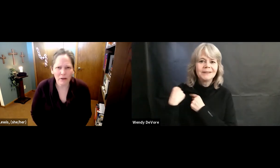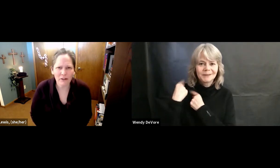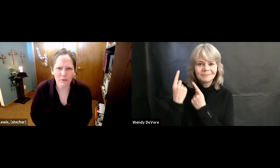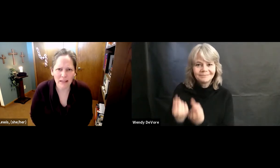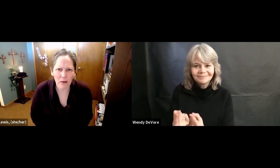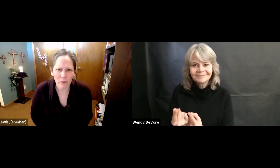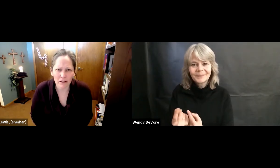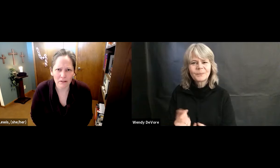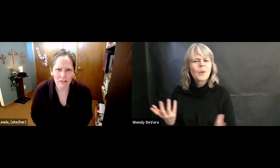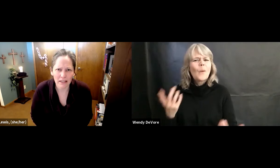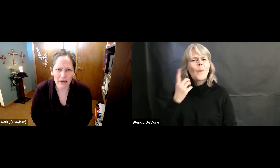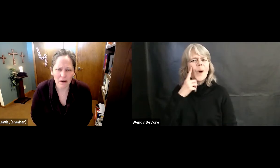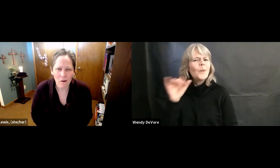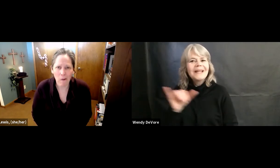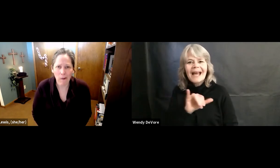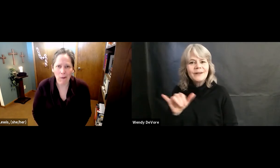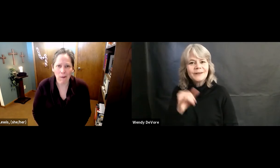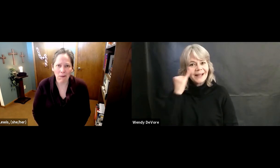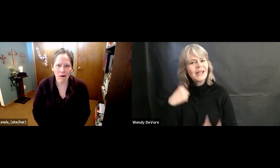I wonder what that party looks like.